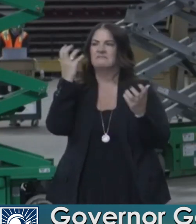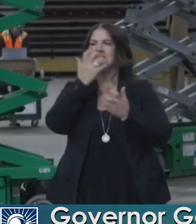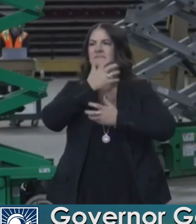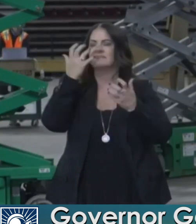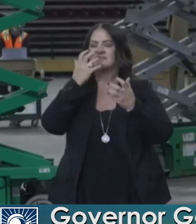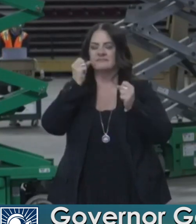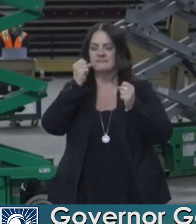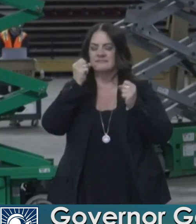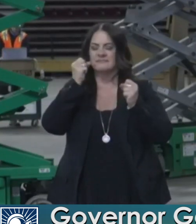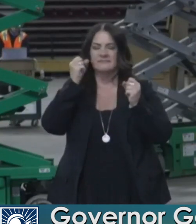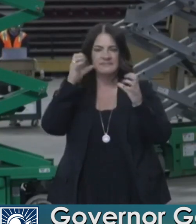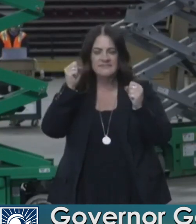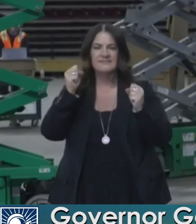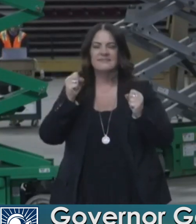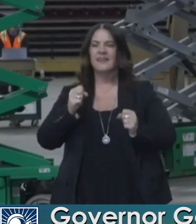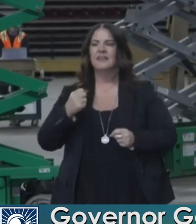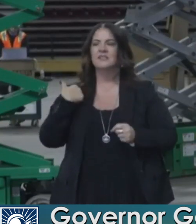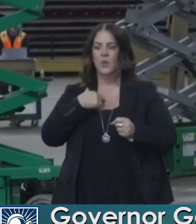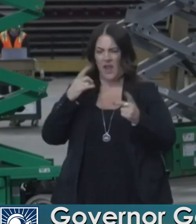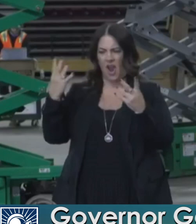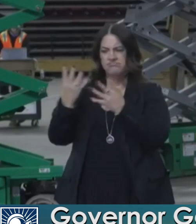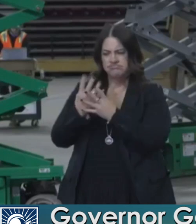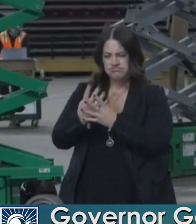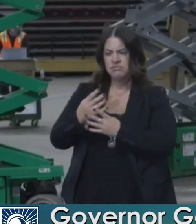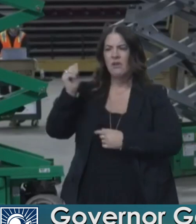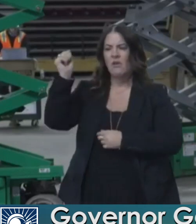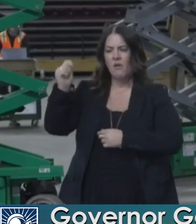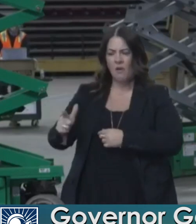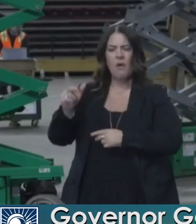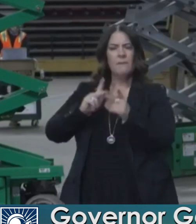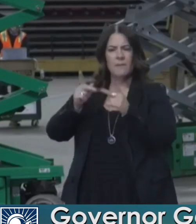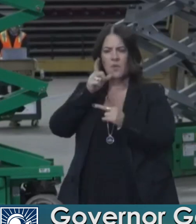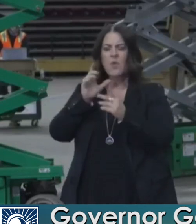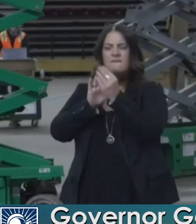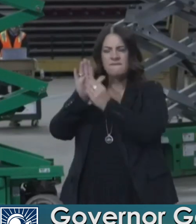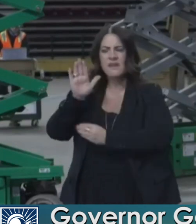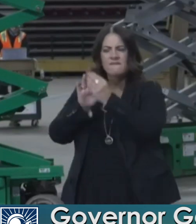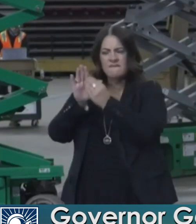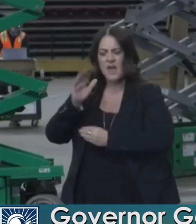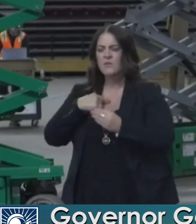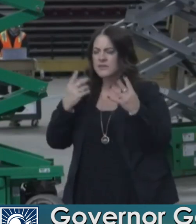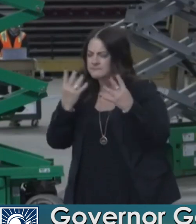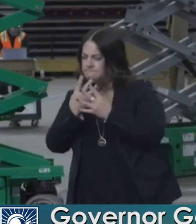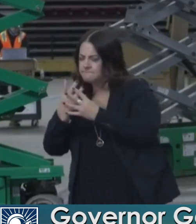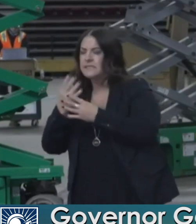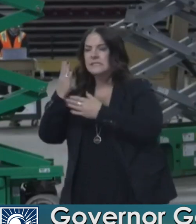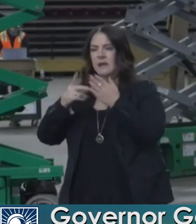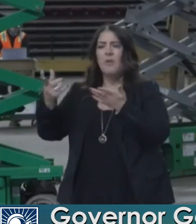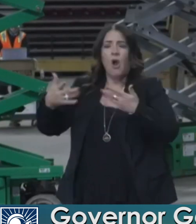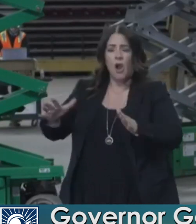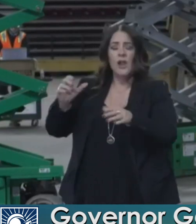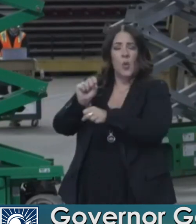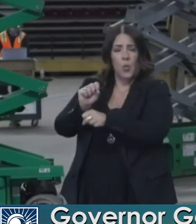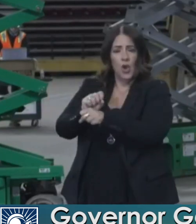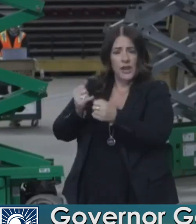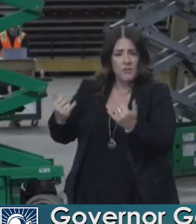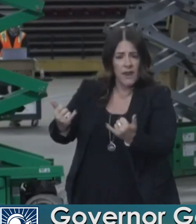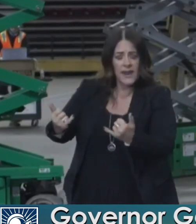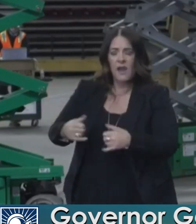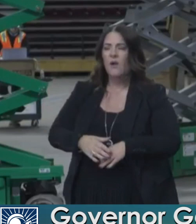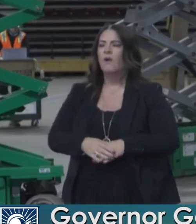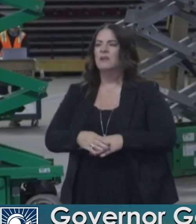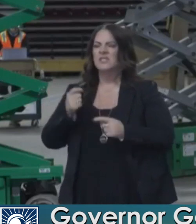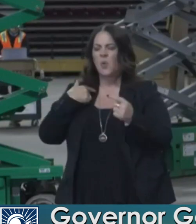so we're going through those. A lot of them, a lot of folks filled out forms and they already have existing jobs within the healthcare delivery system. So